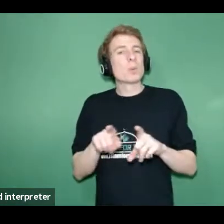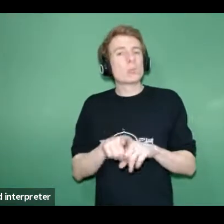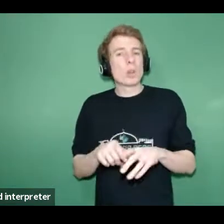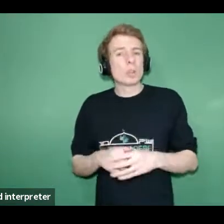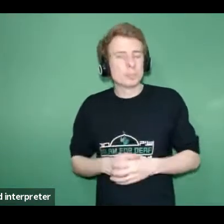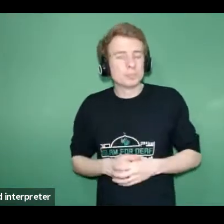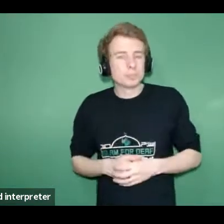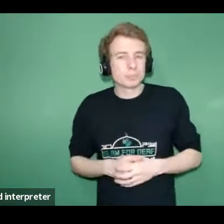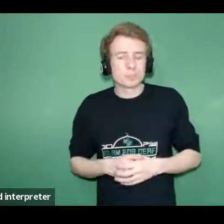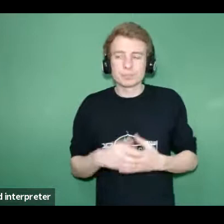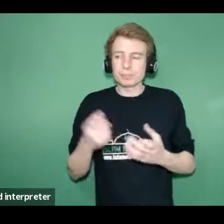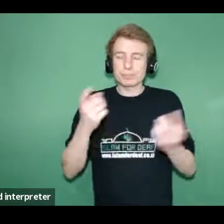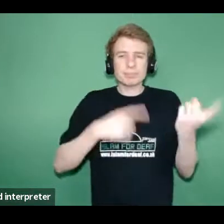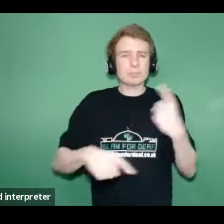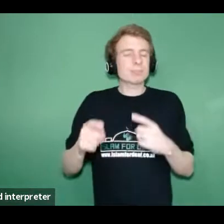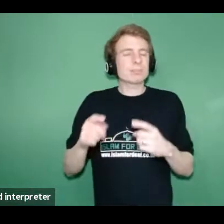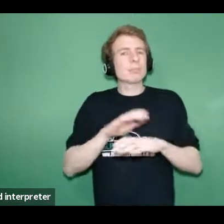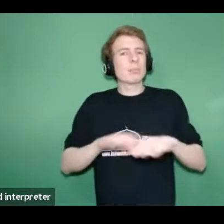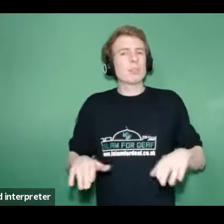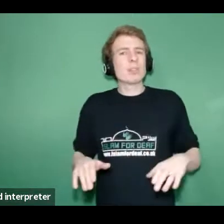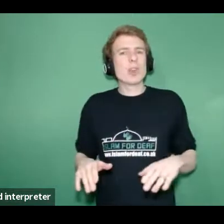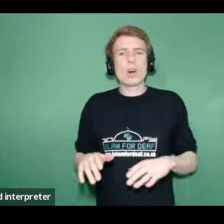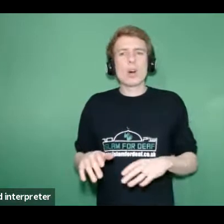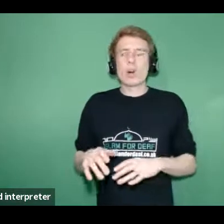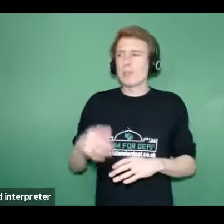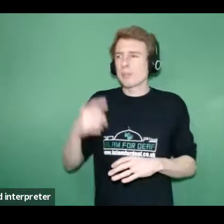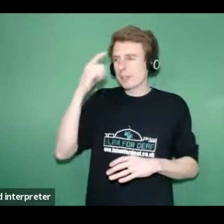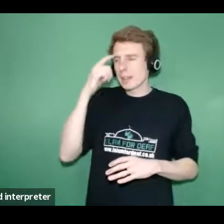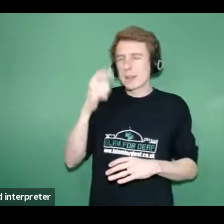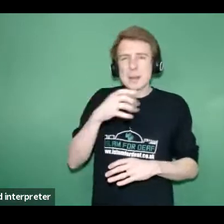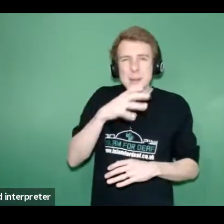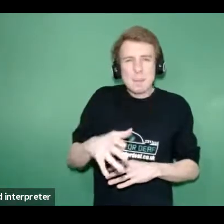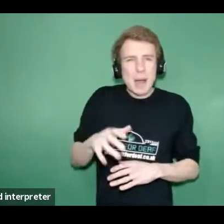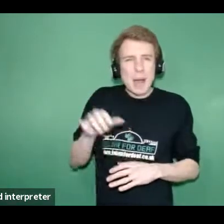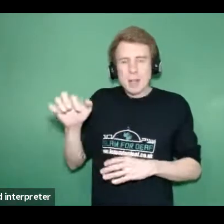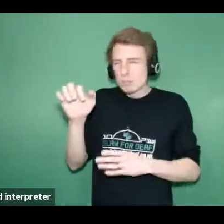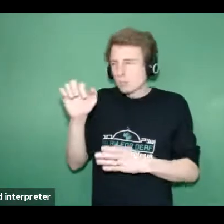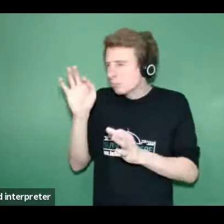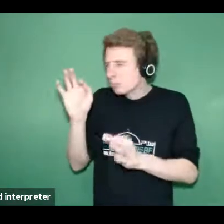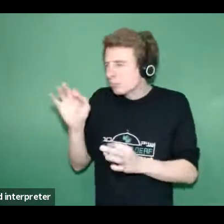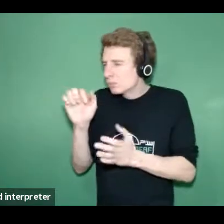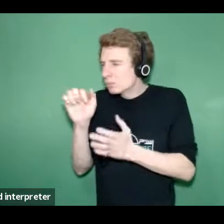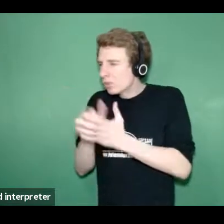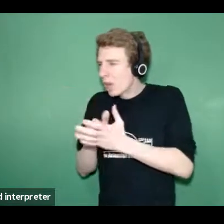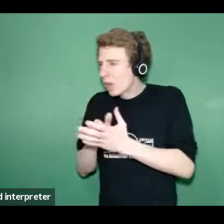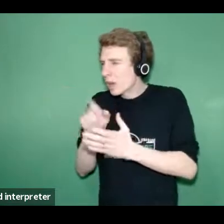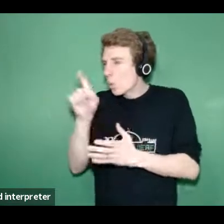They shouldn't look to fault find or to rush the Imam. This is something that we need to